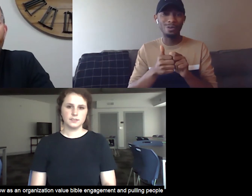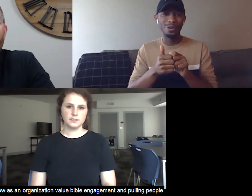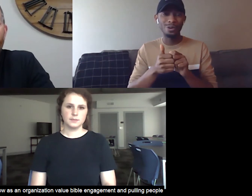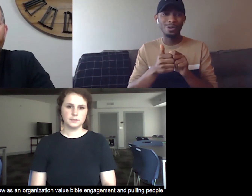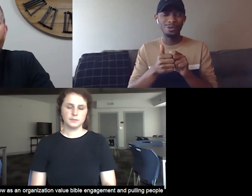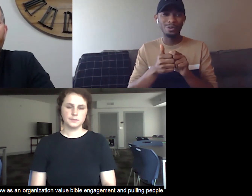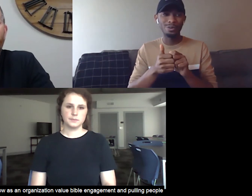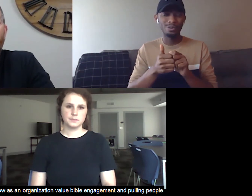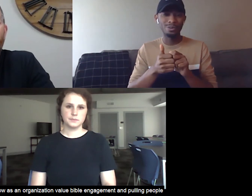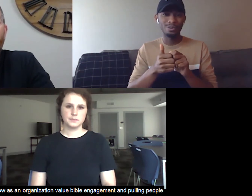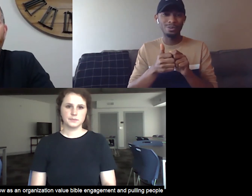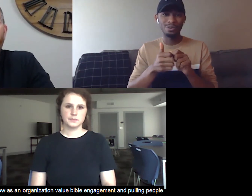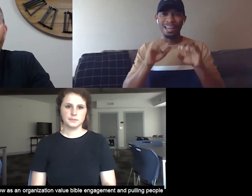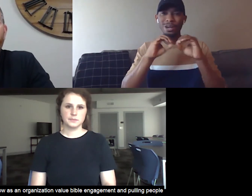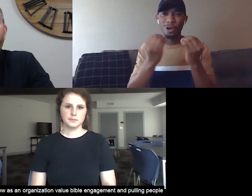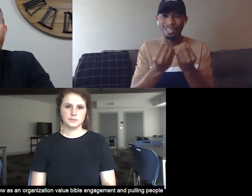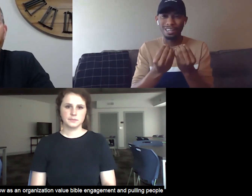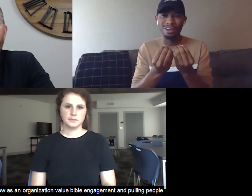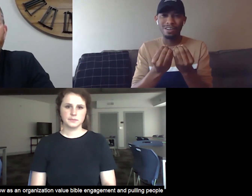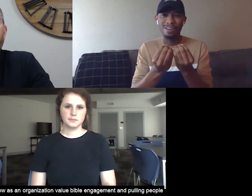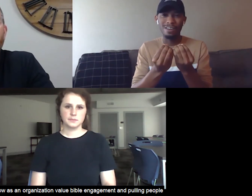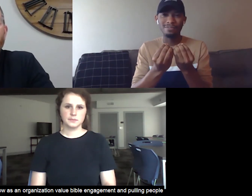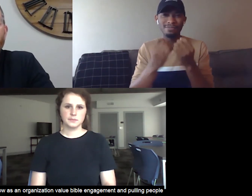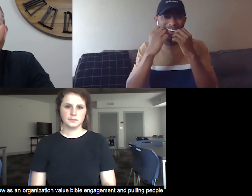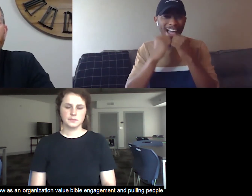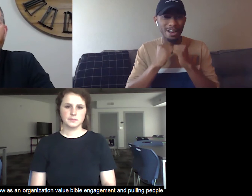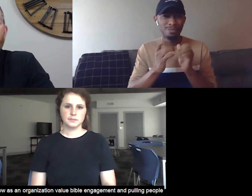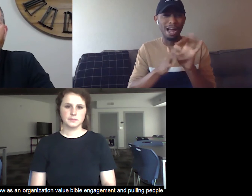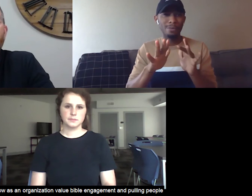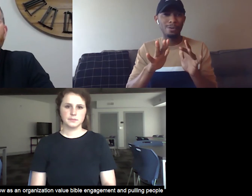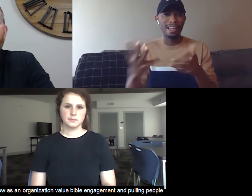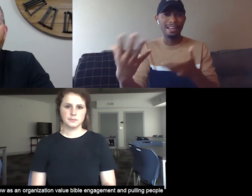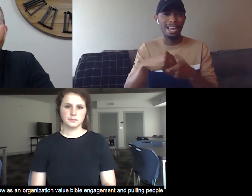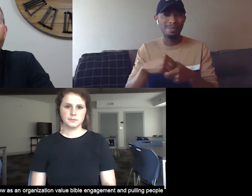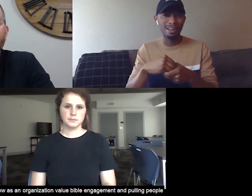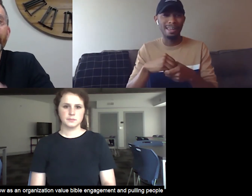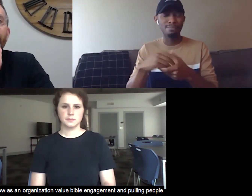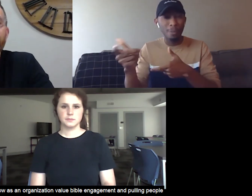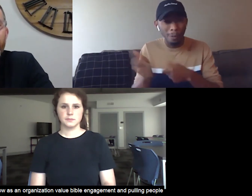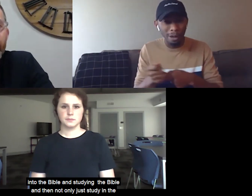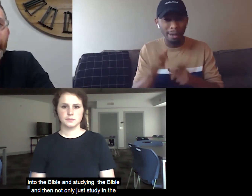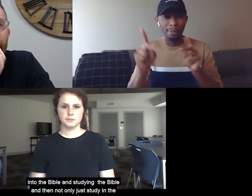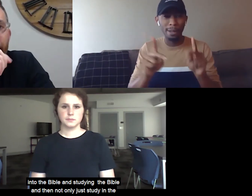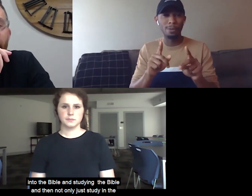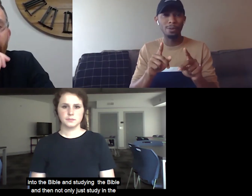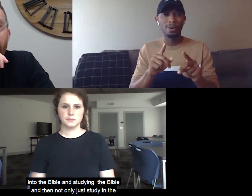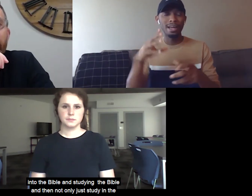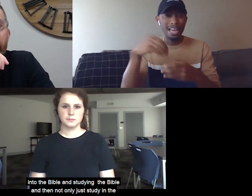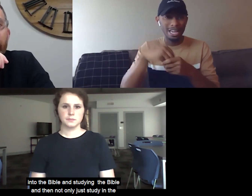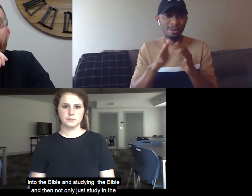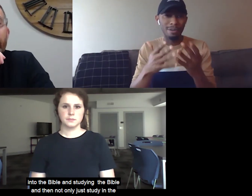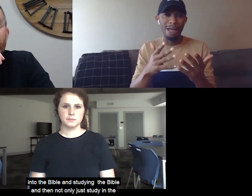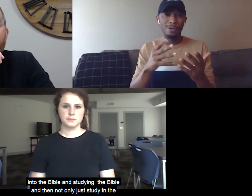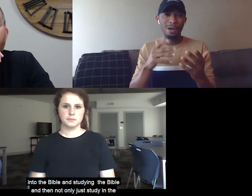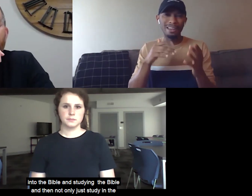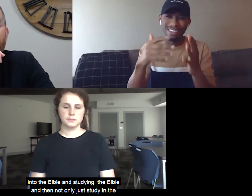how yeah, that the organization valued Bible engagement and pulling people